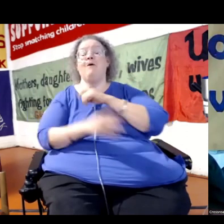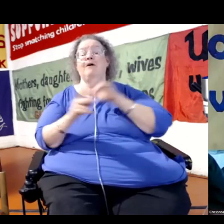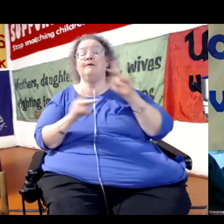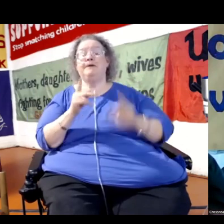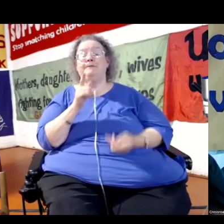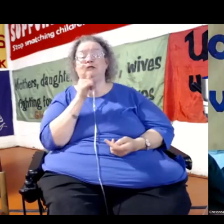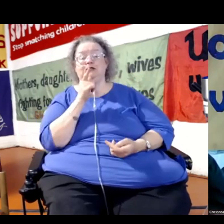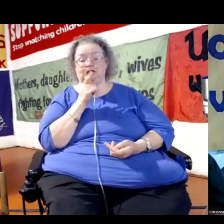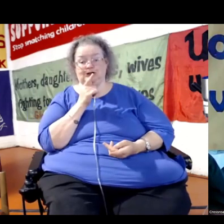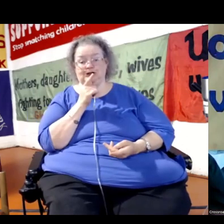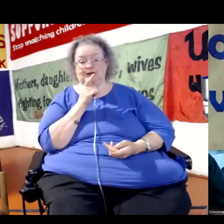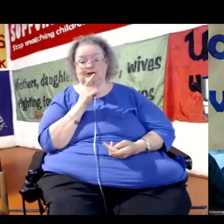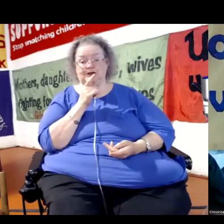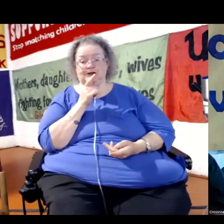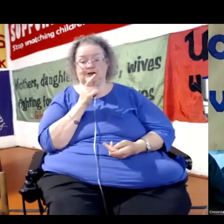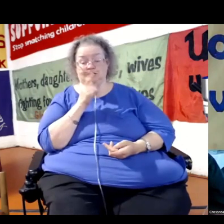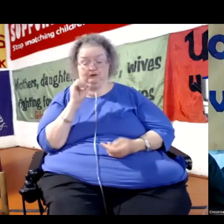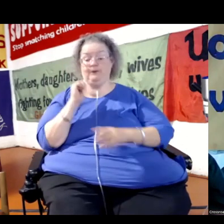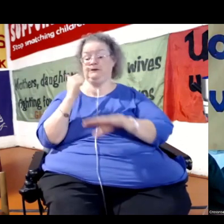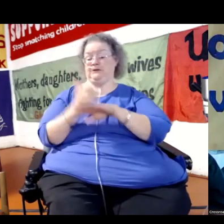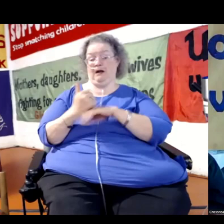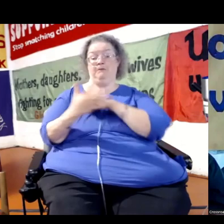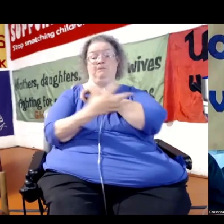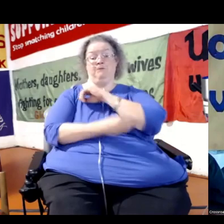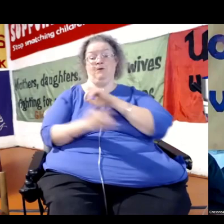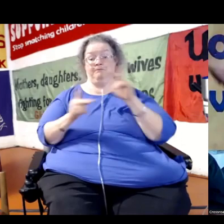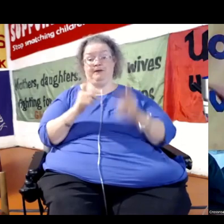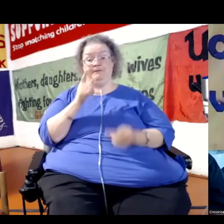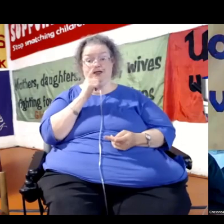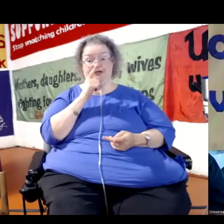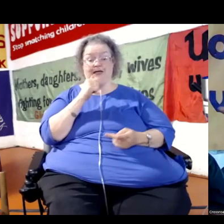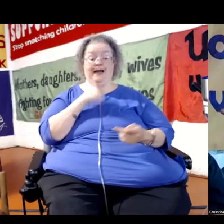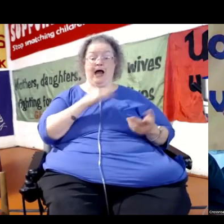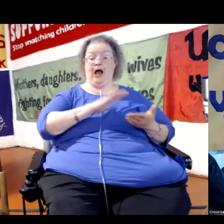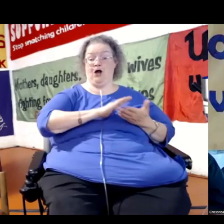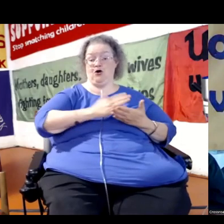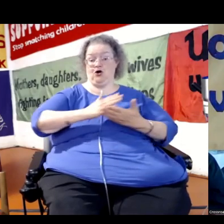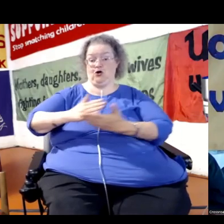And we had the poor people's luncheon that I cooked all the food.